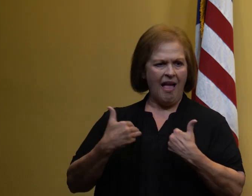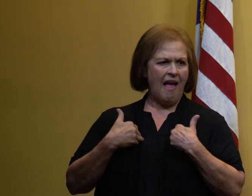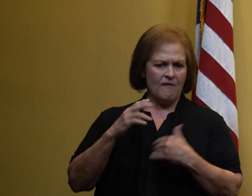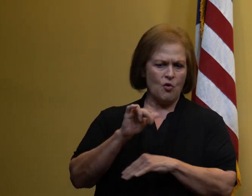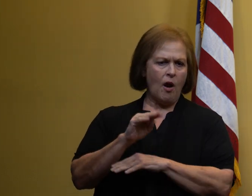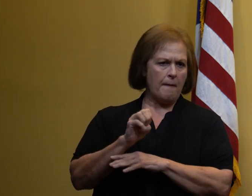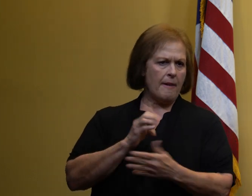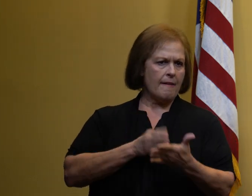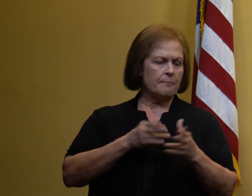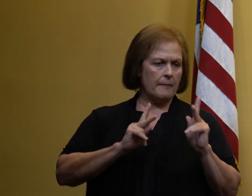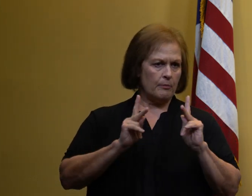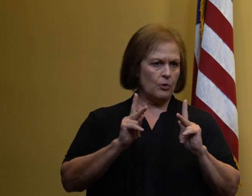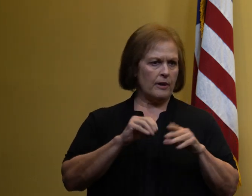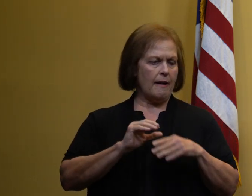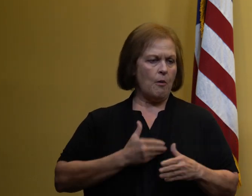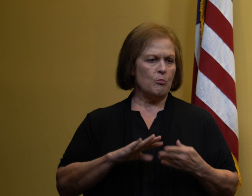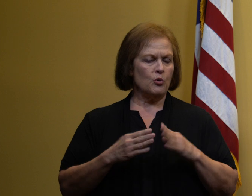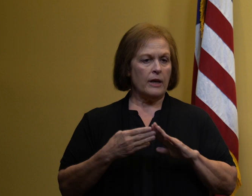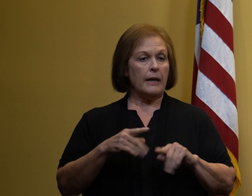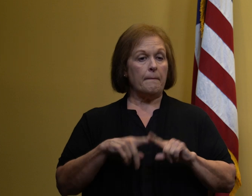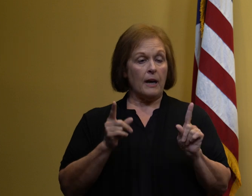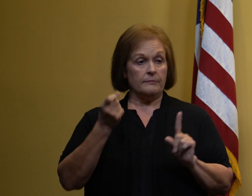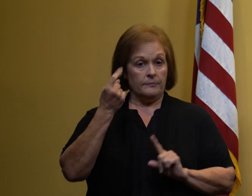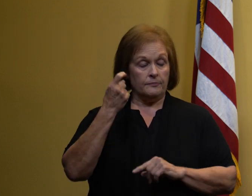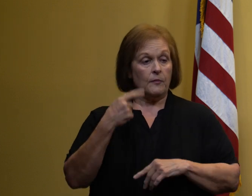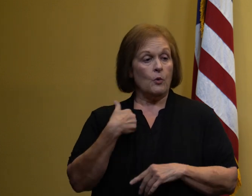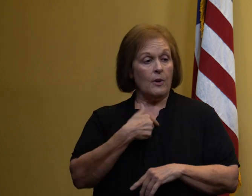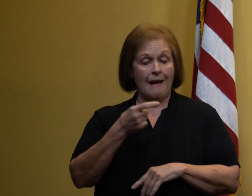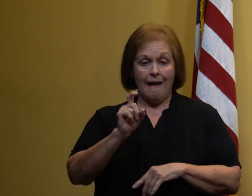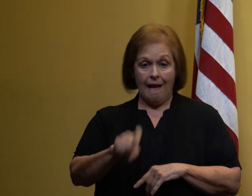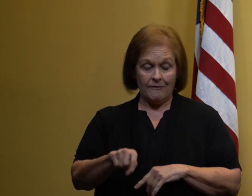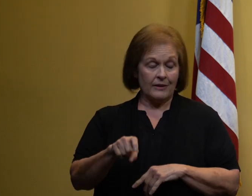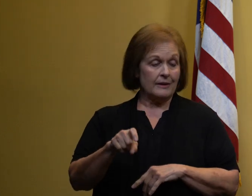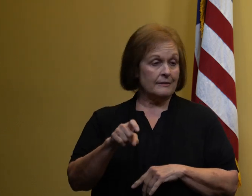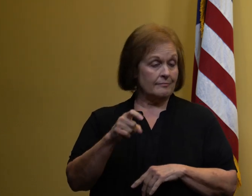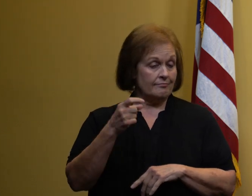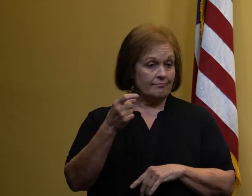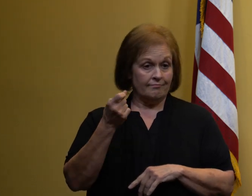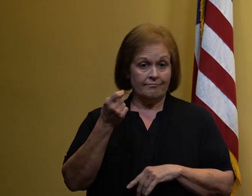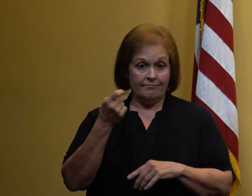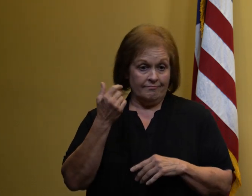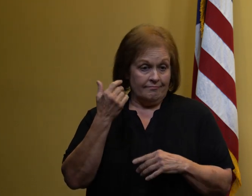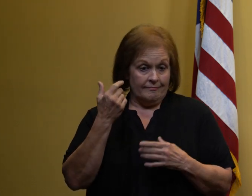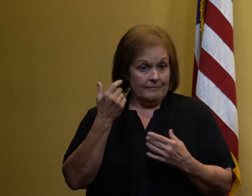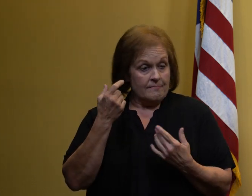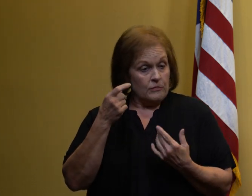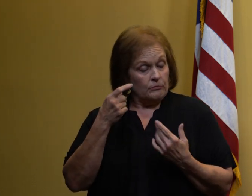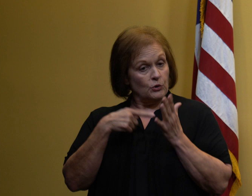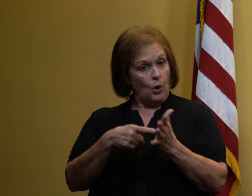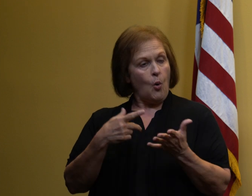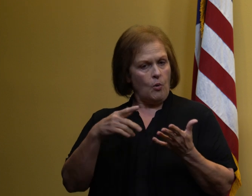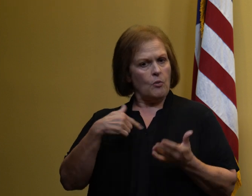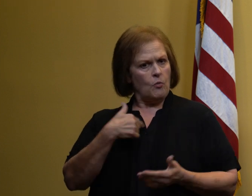in our city and in our community. But again, we have to acknowledge even small growths of